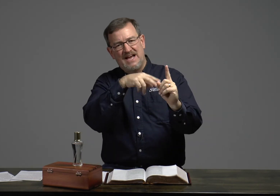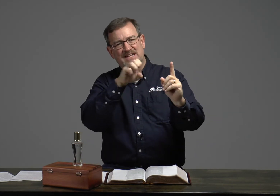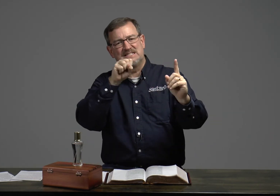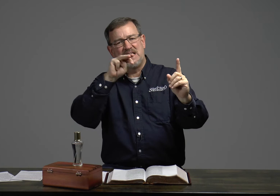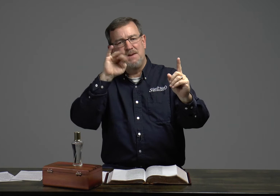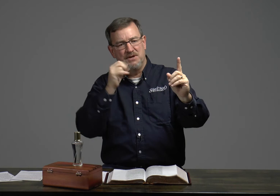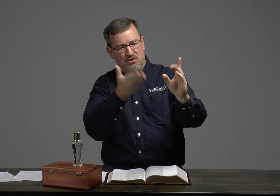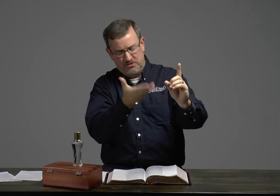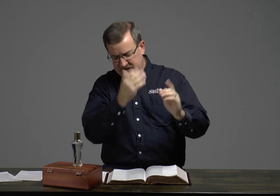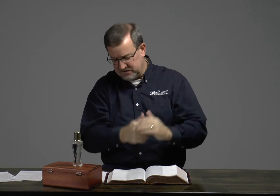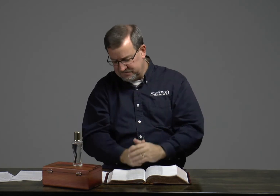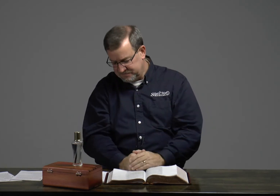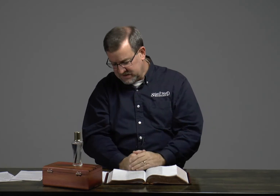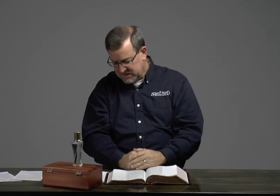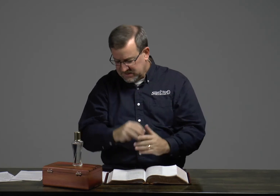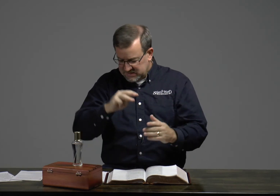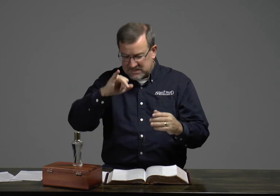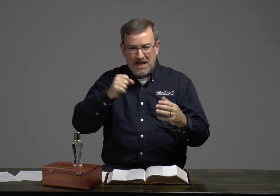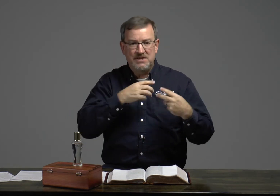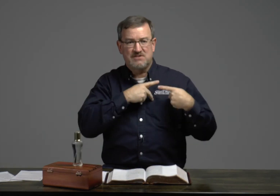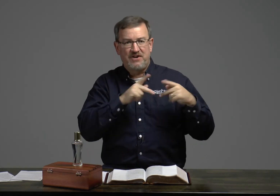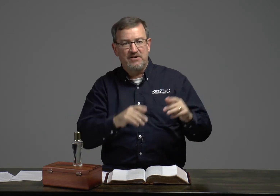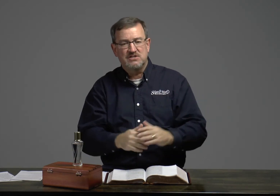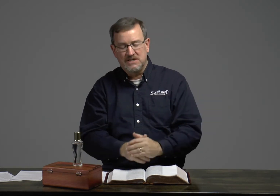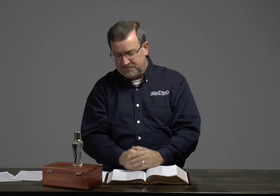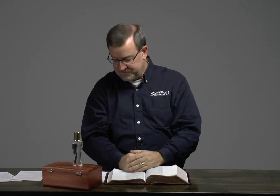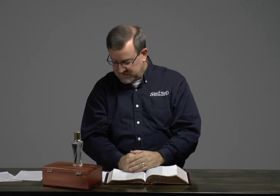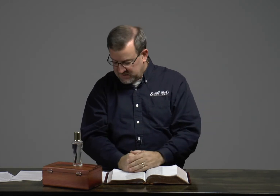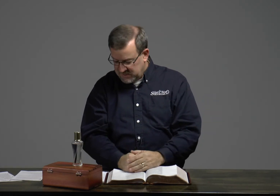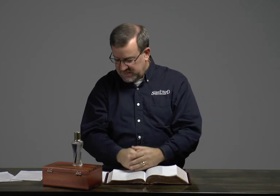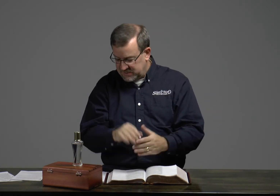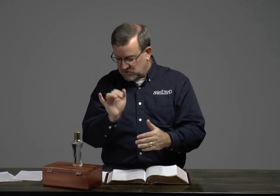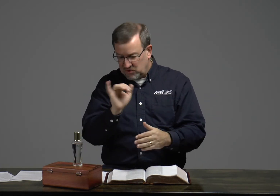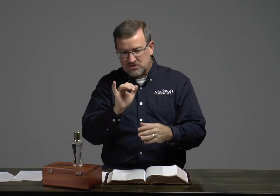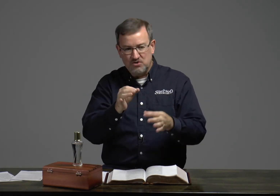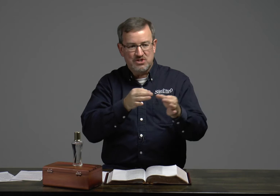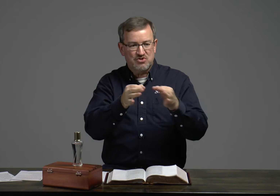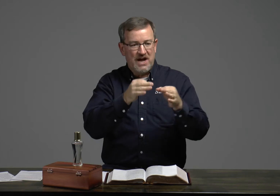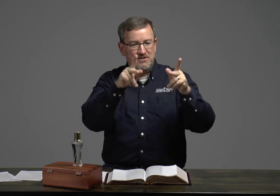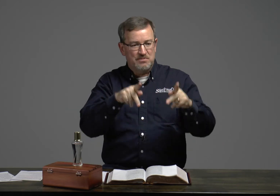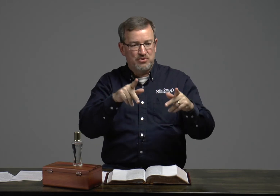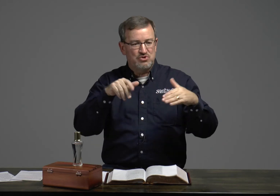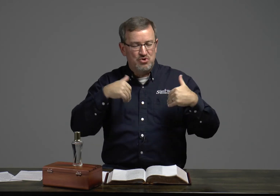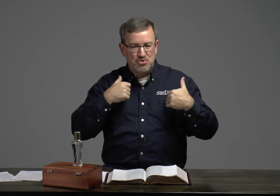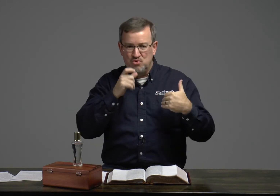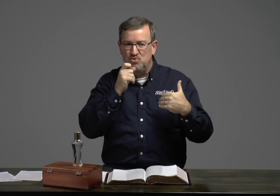Let's look at Simon over here. Simon is a Pharisee. He is also described as a person who